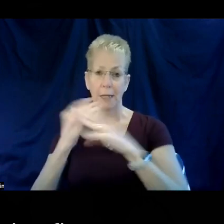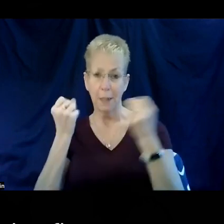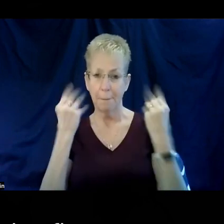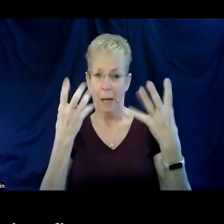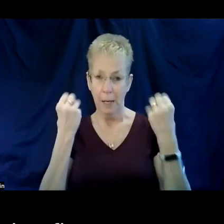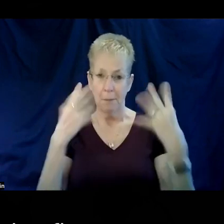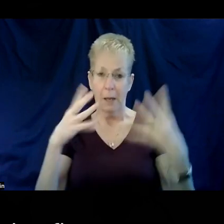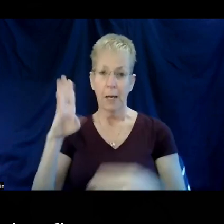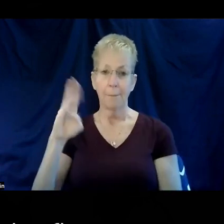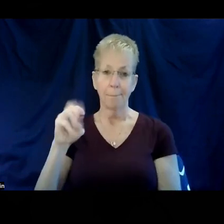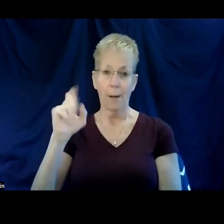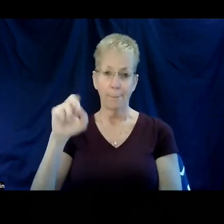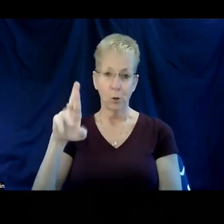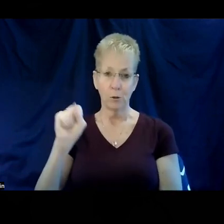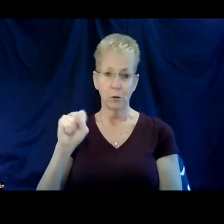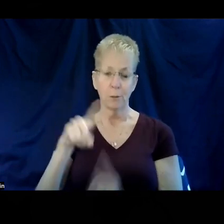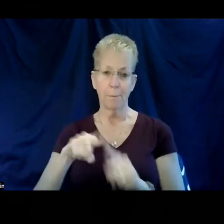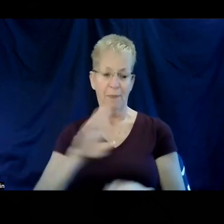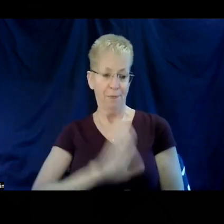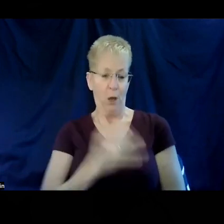were bringing fire on their own.